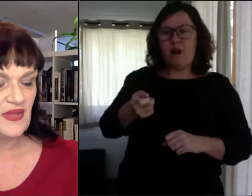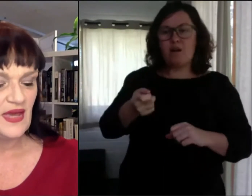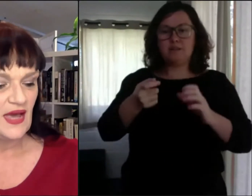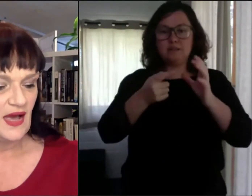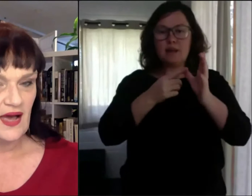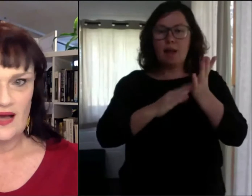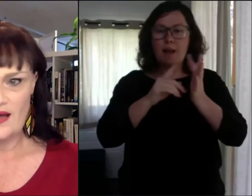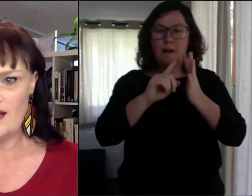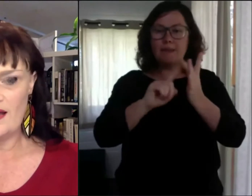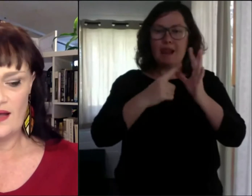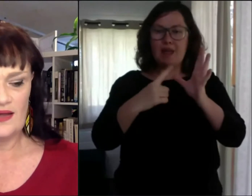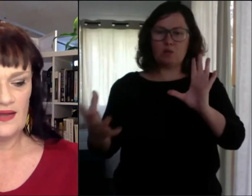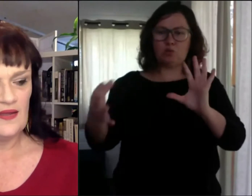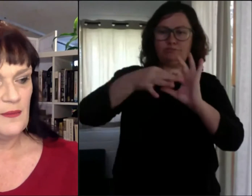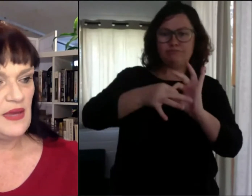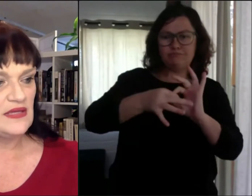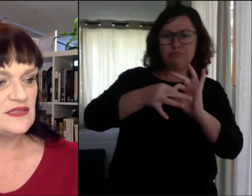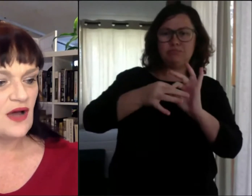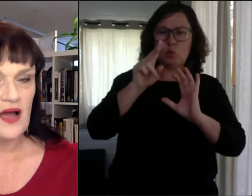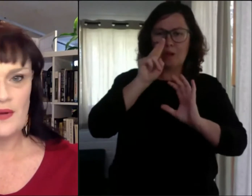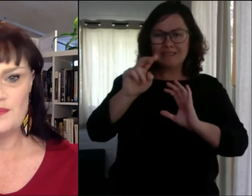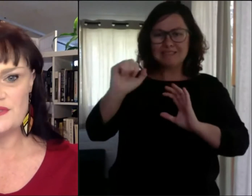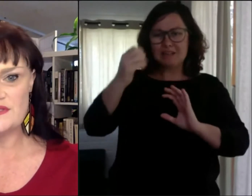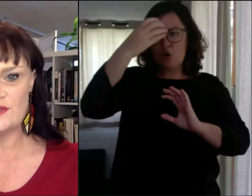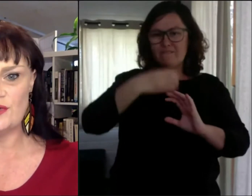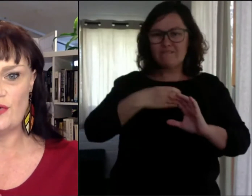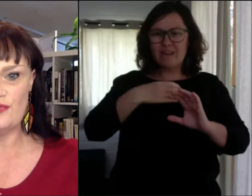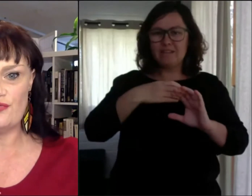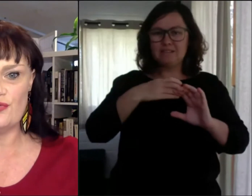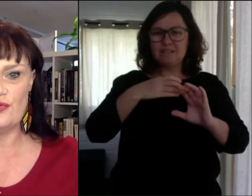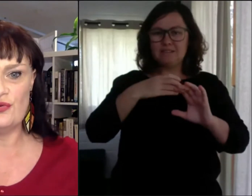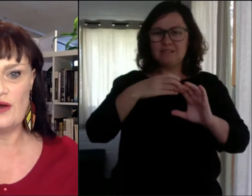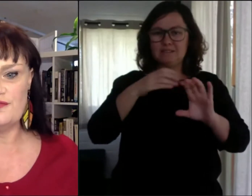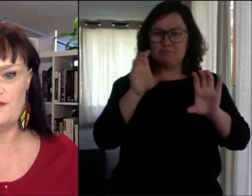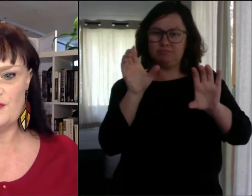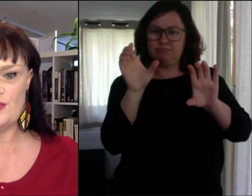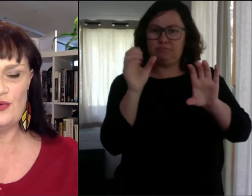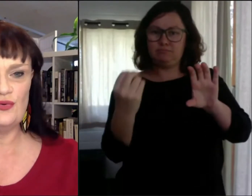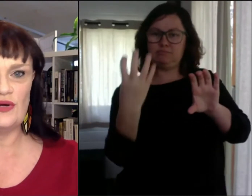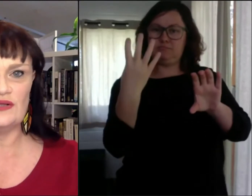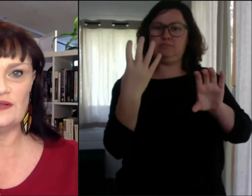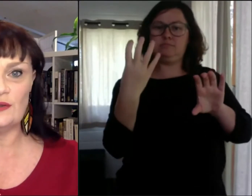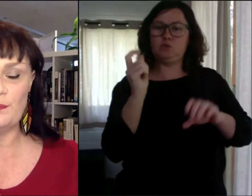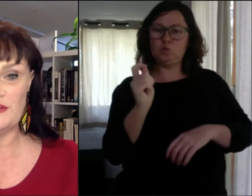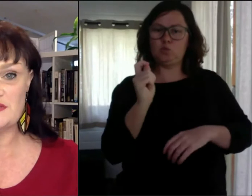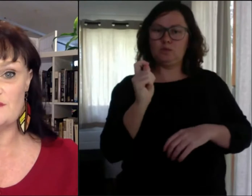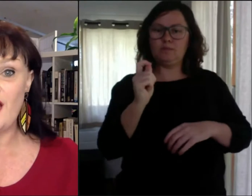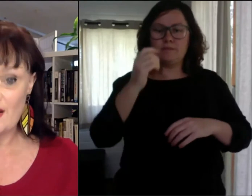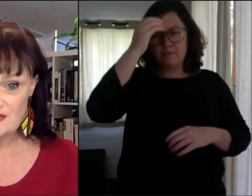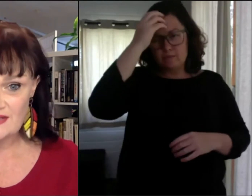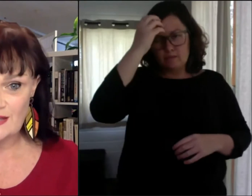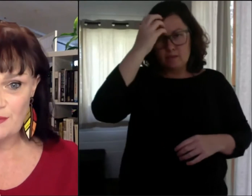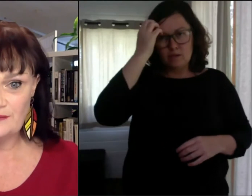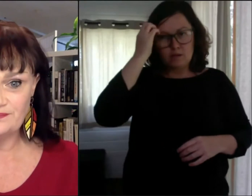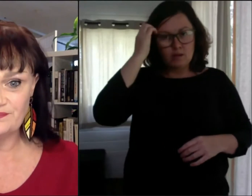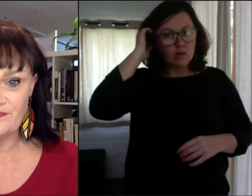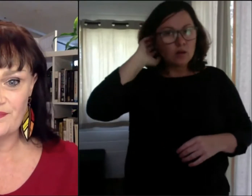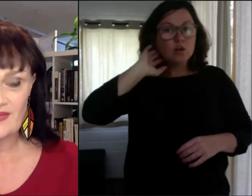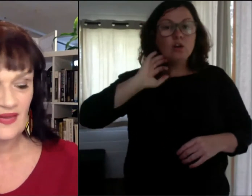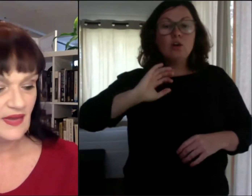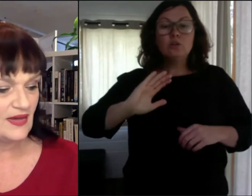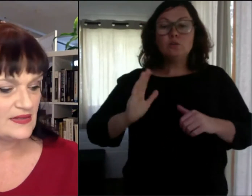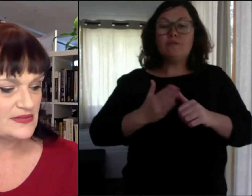shortly. In the meantime, I'm just going to go through a few little bits of housekeeping.